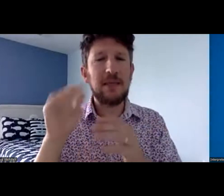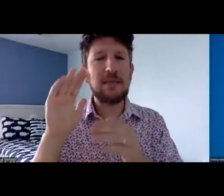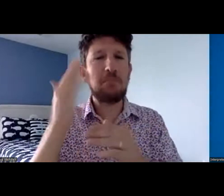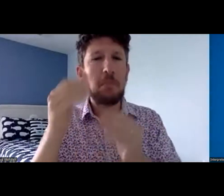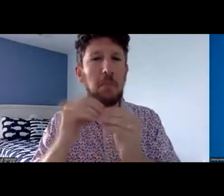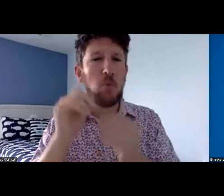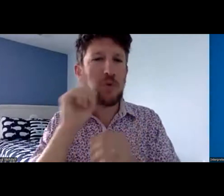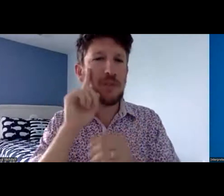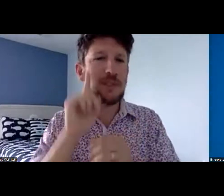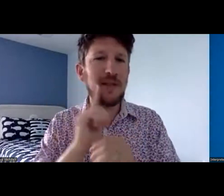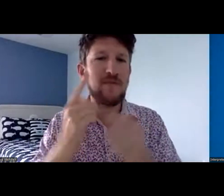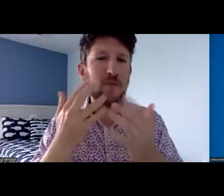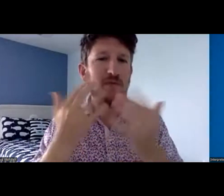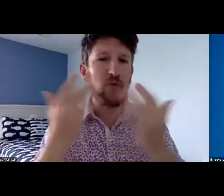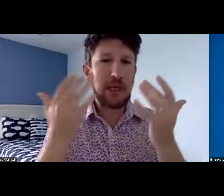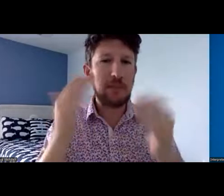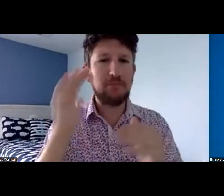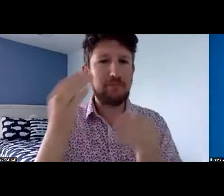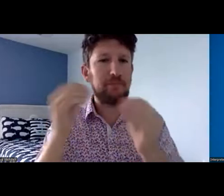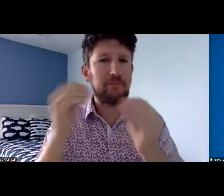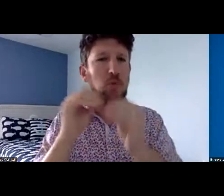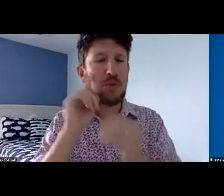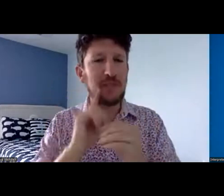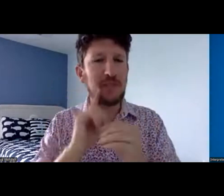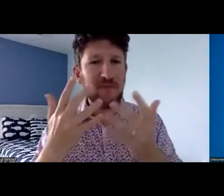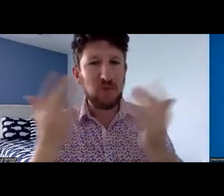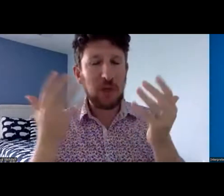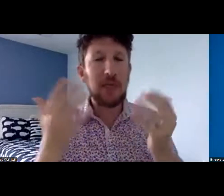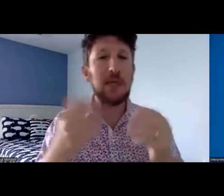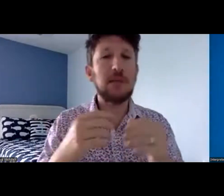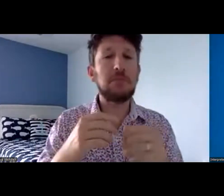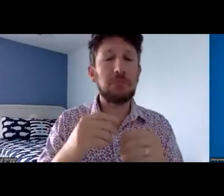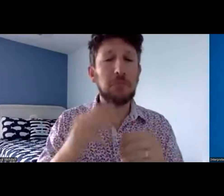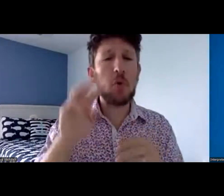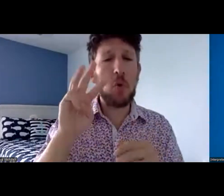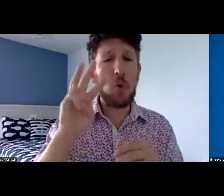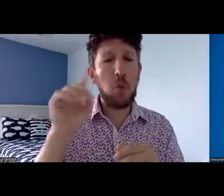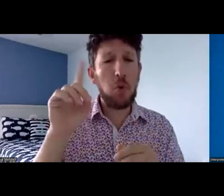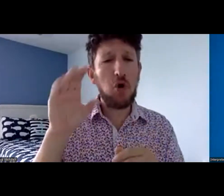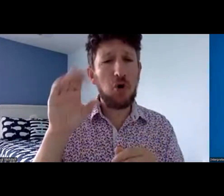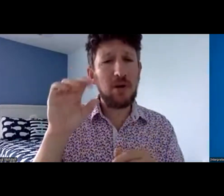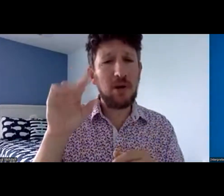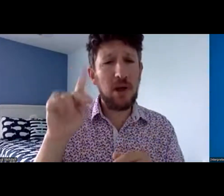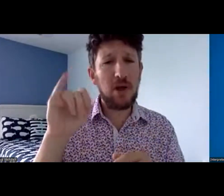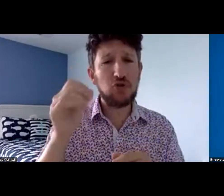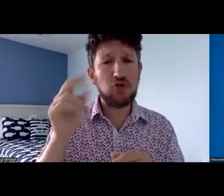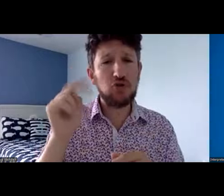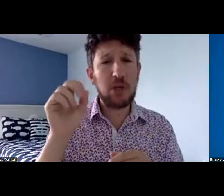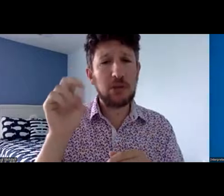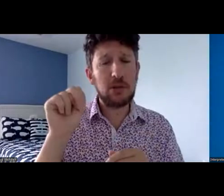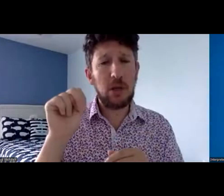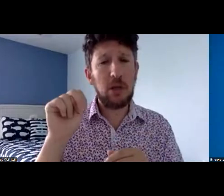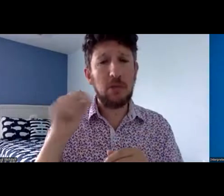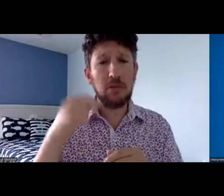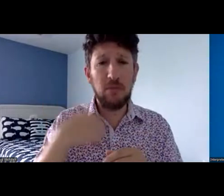again, the KTEA seems to be more deaf friendly. Whereas